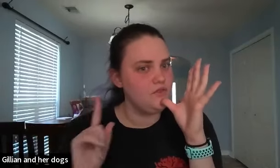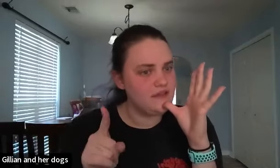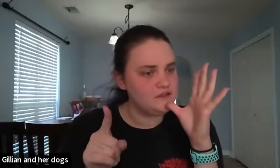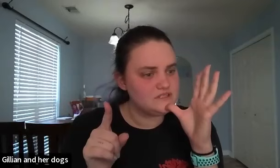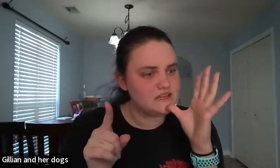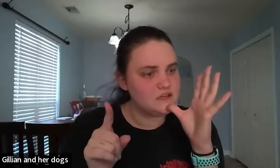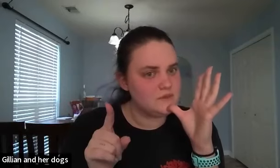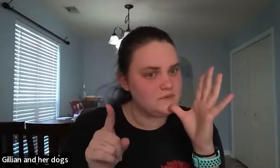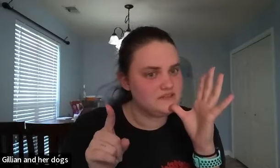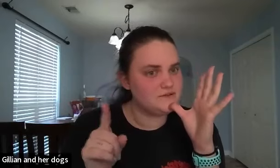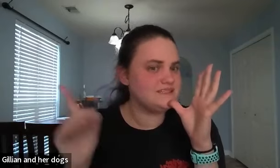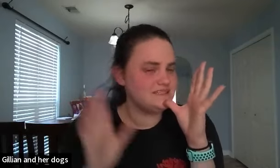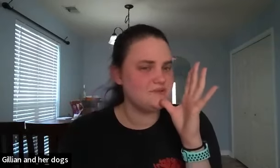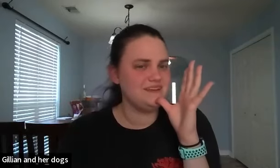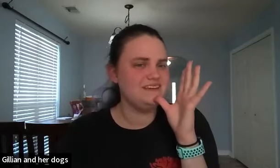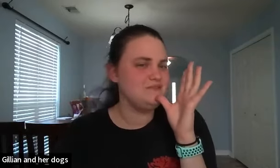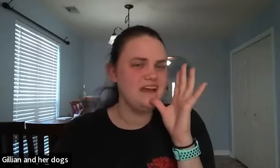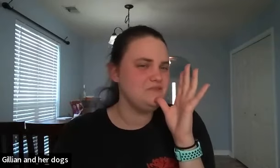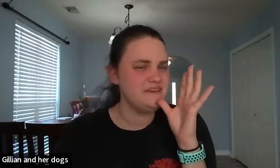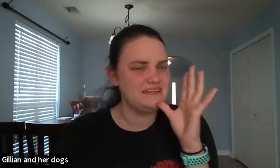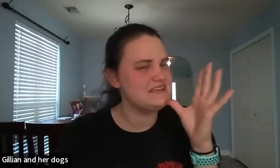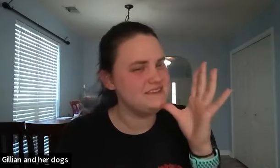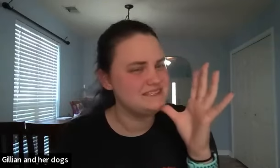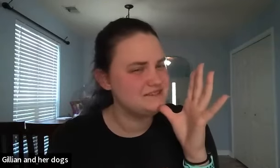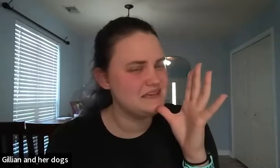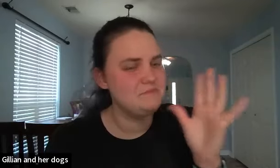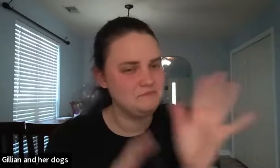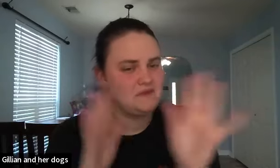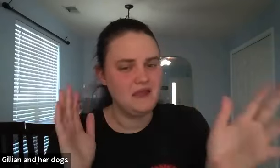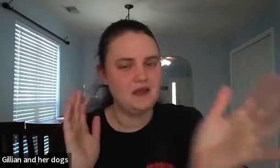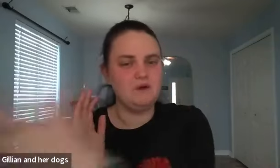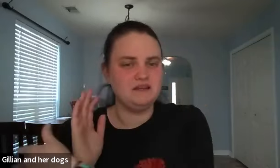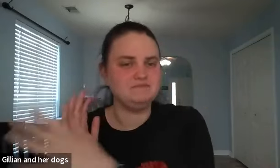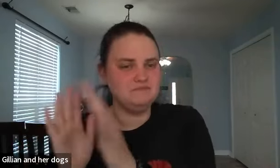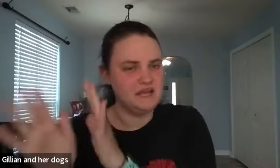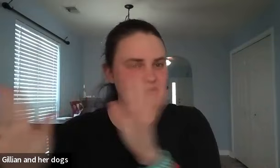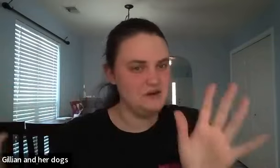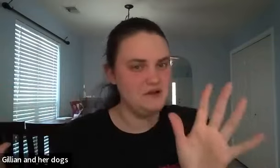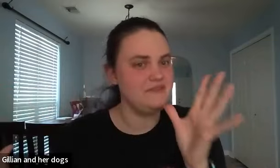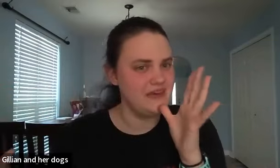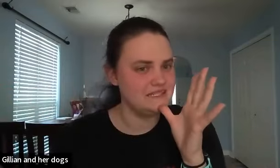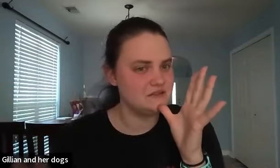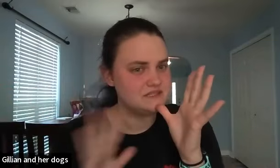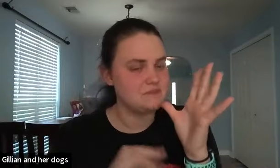that little second can make a big difference. And some are like, you know, I don't think it is. I think it's still the same. And I want to let everyone know that that is still the same,